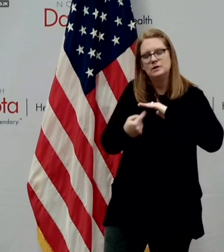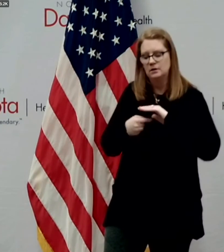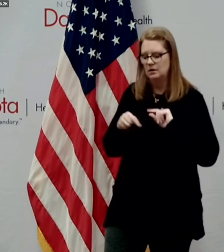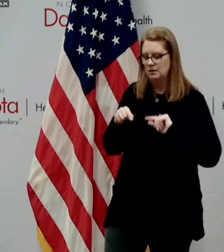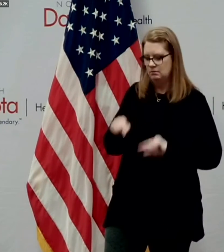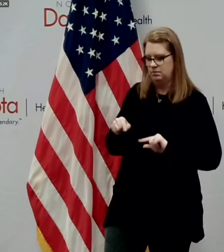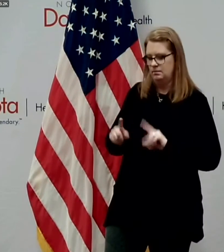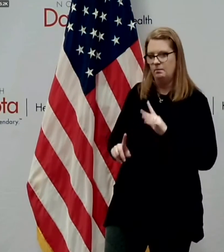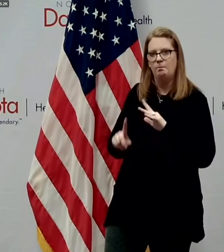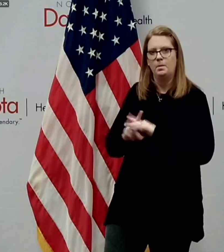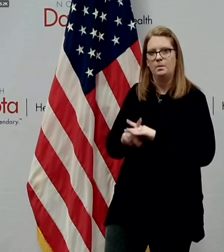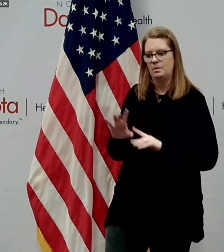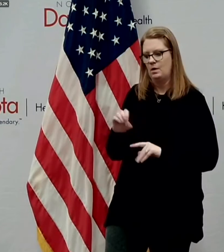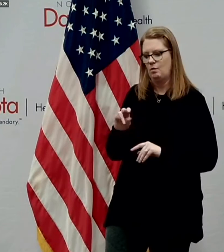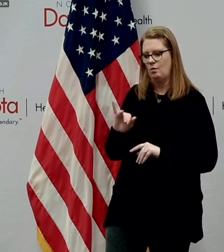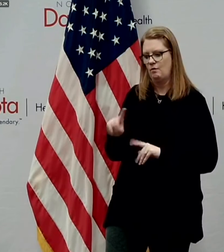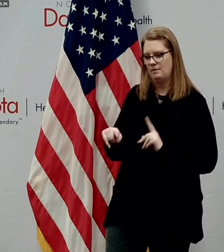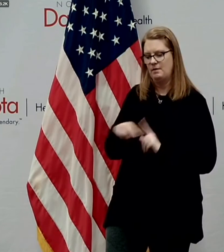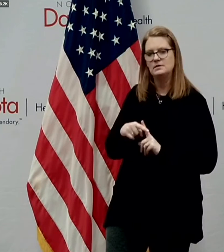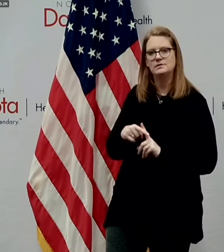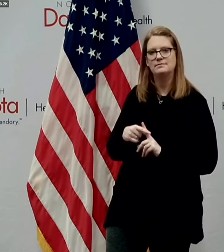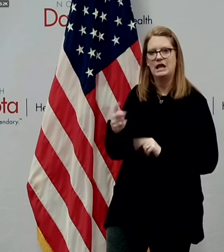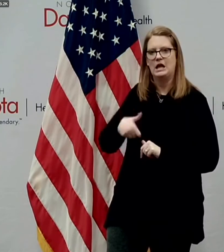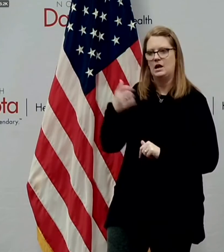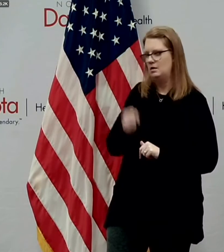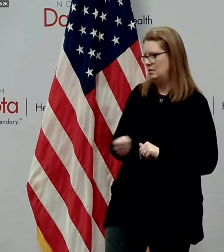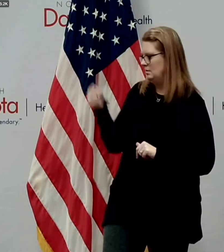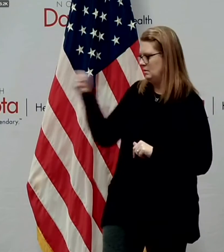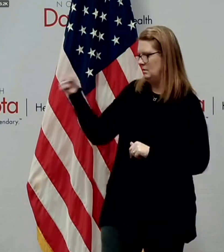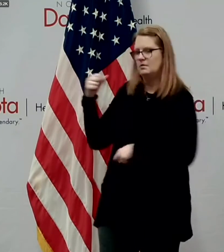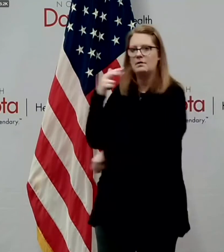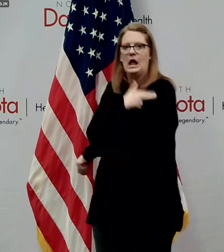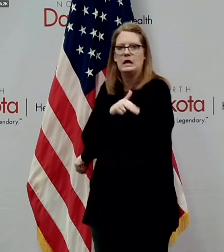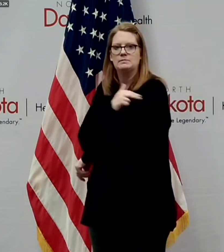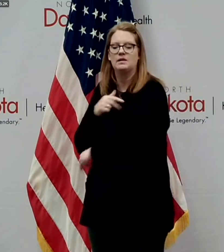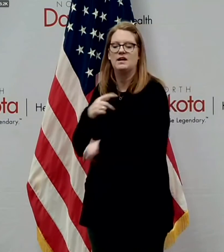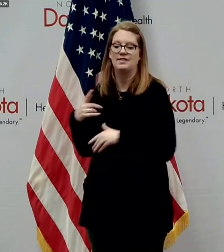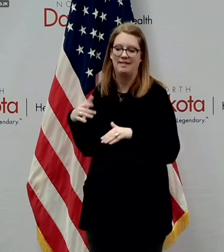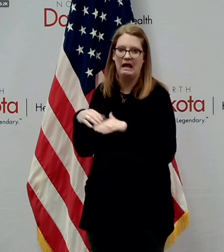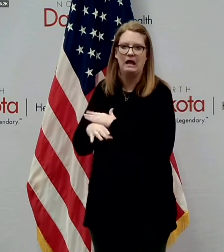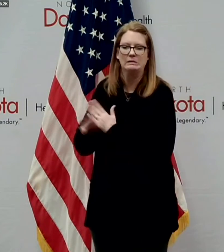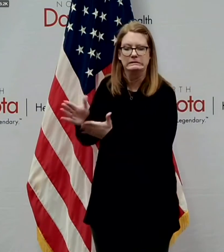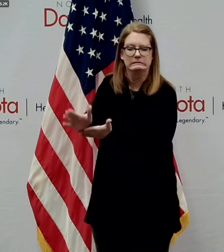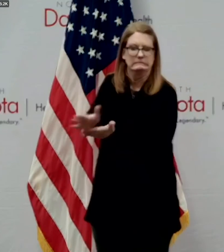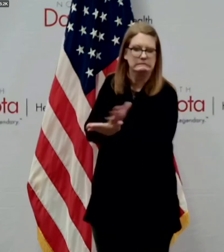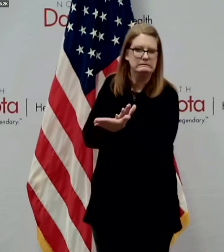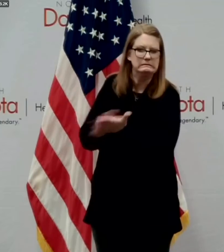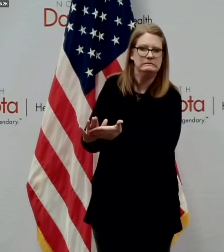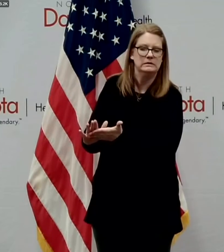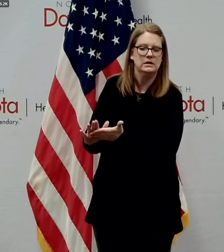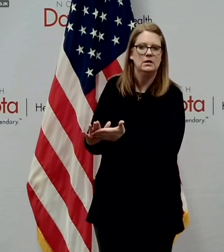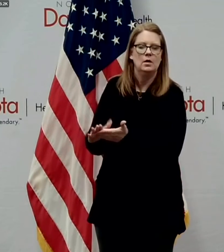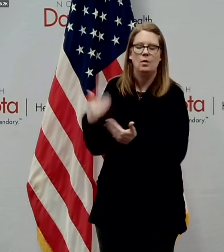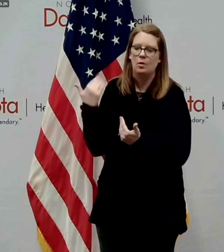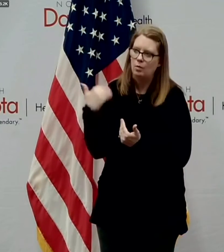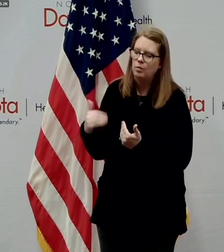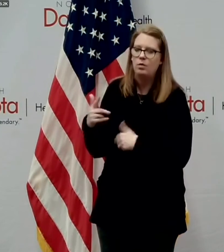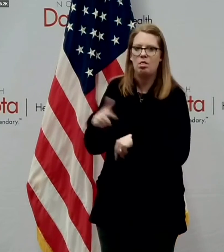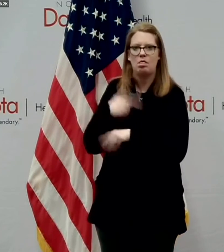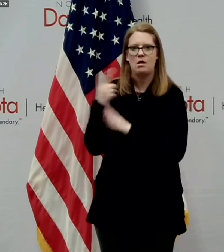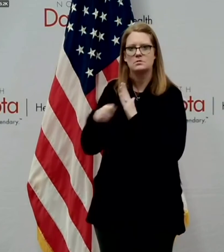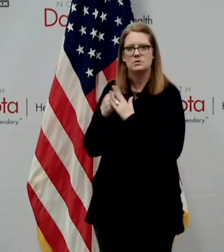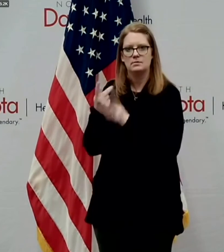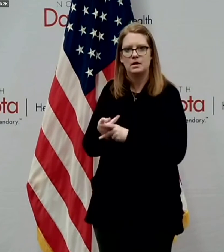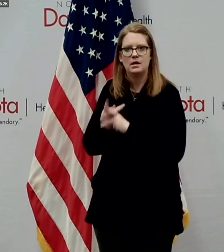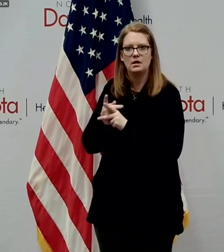positive, they're out and they go to the hospital, and then they come in and do all the disinfecting. And there's been a lot of diligence by long-term care to make sure